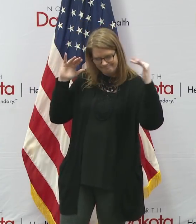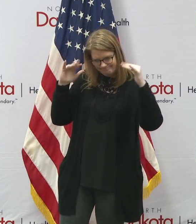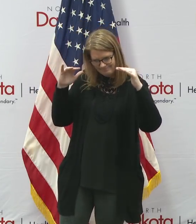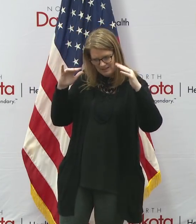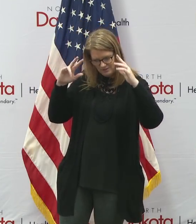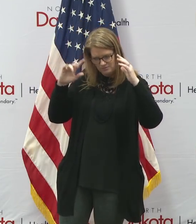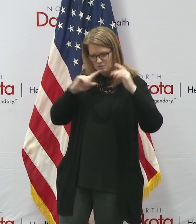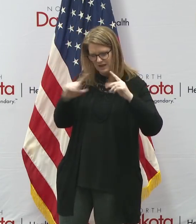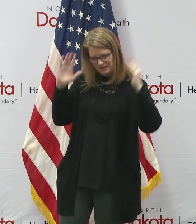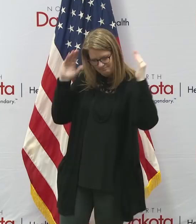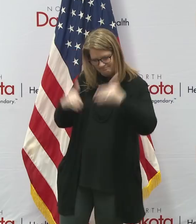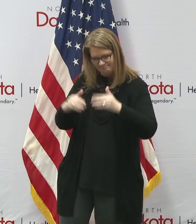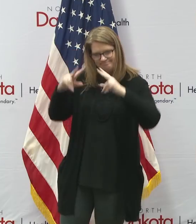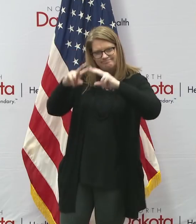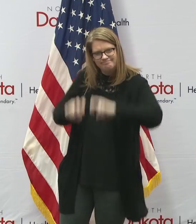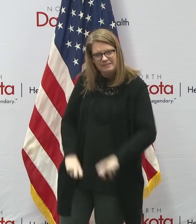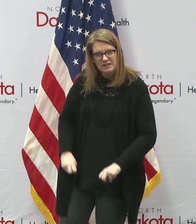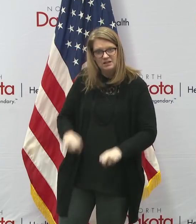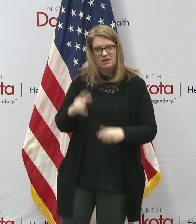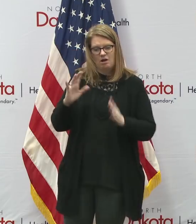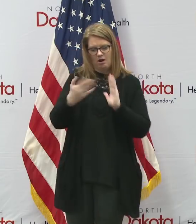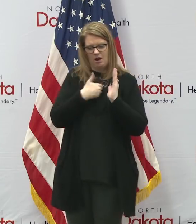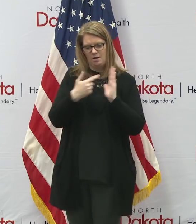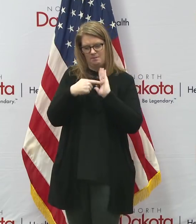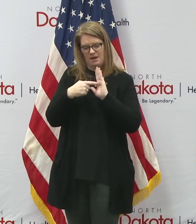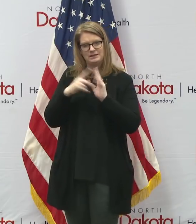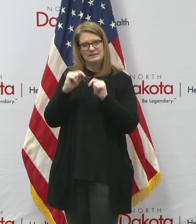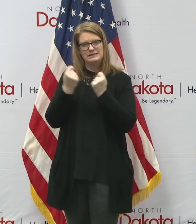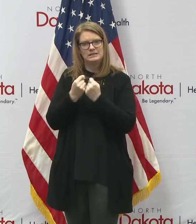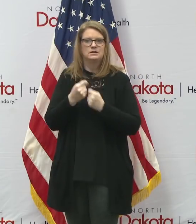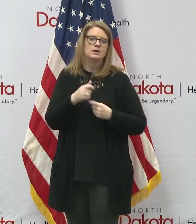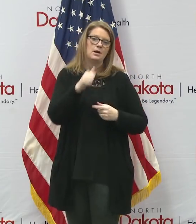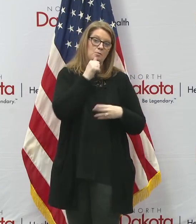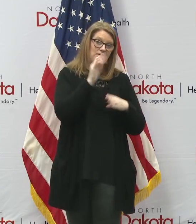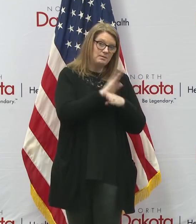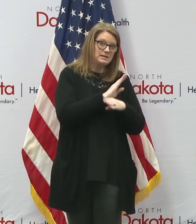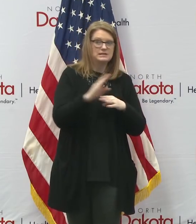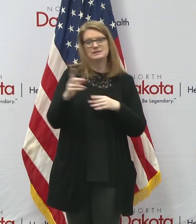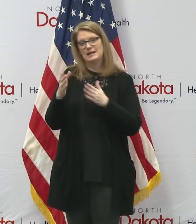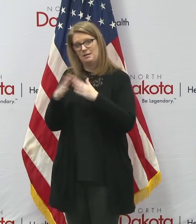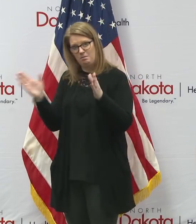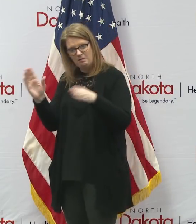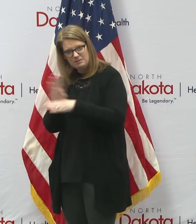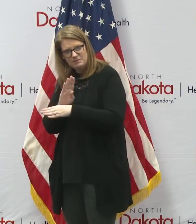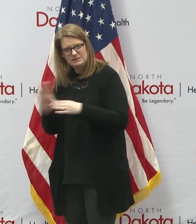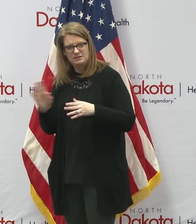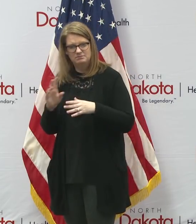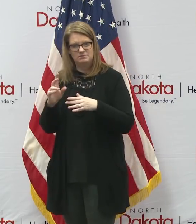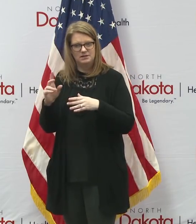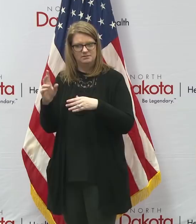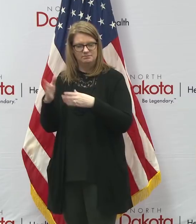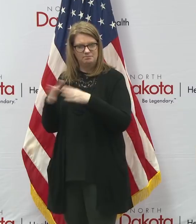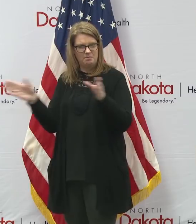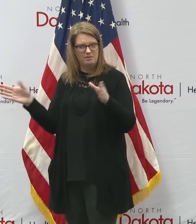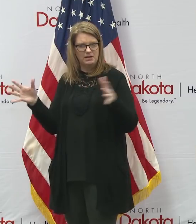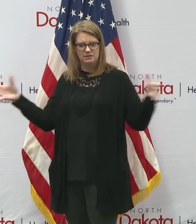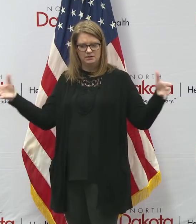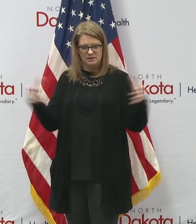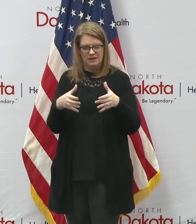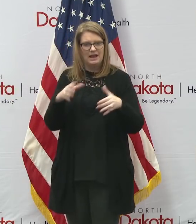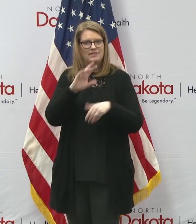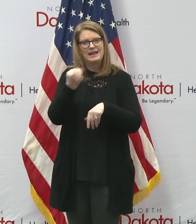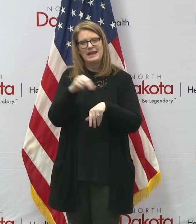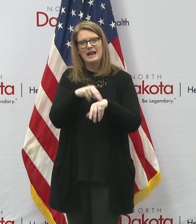and are broadening our modeling team, which includes members from both the private sector and the public public sector and folks from the National